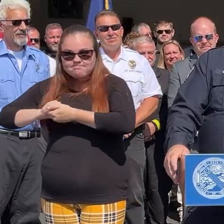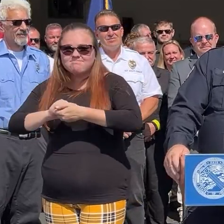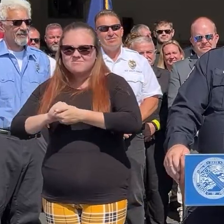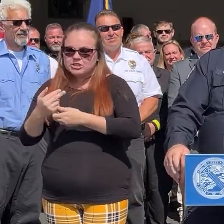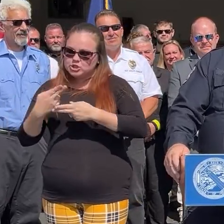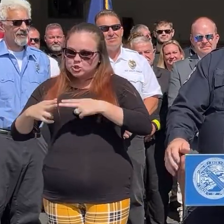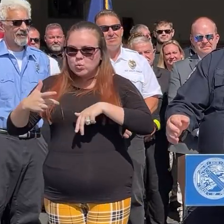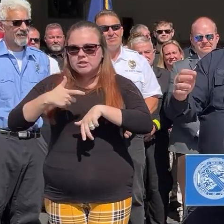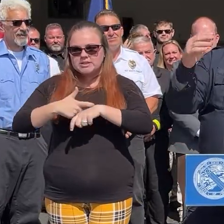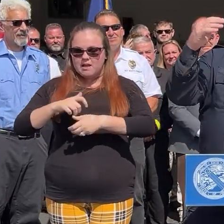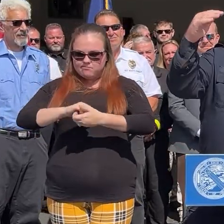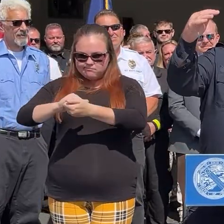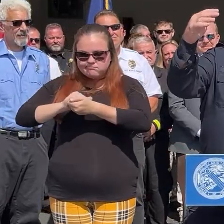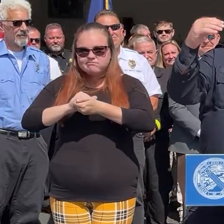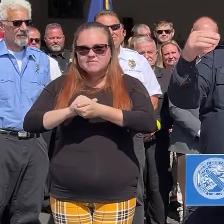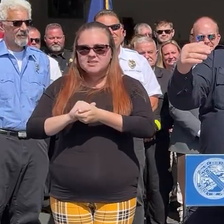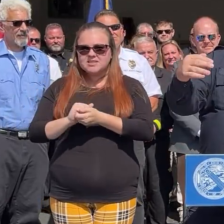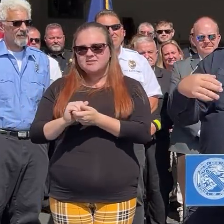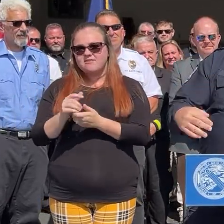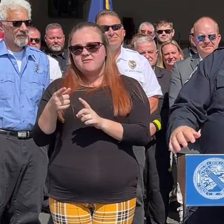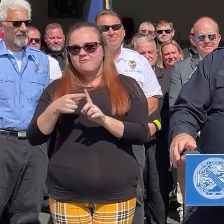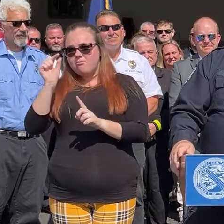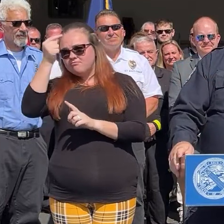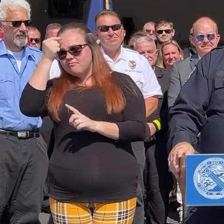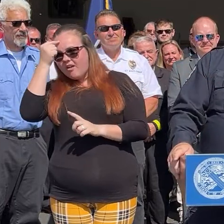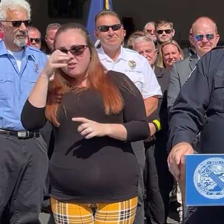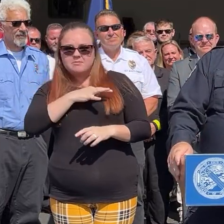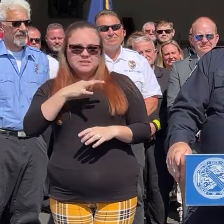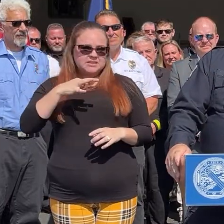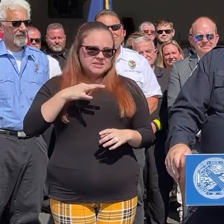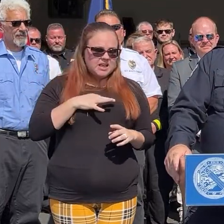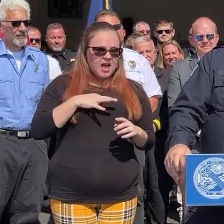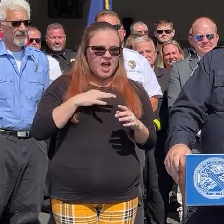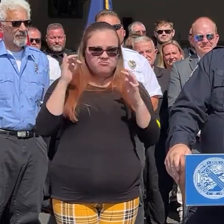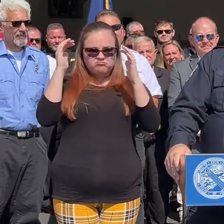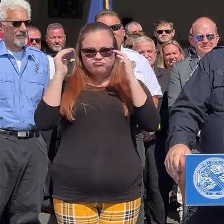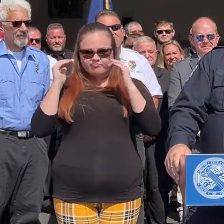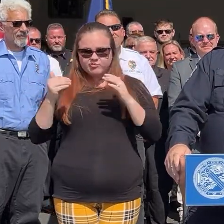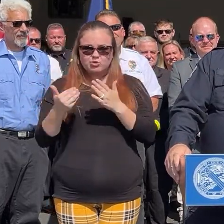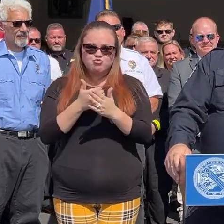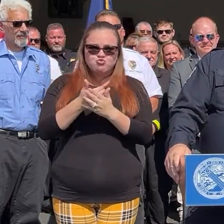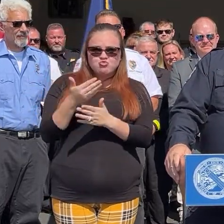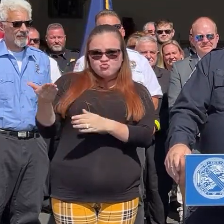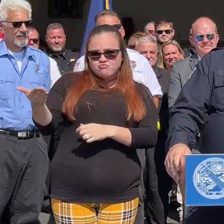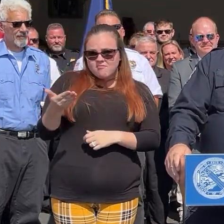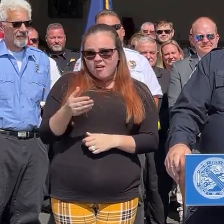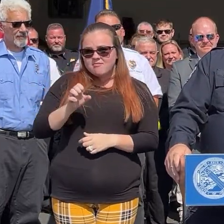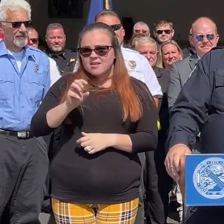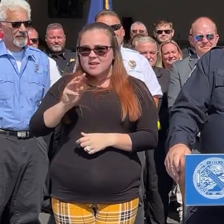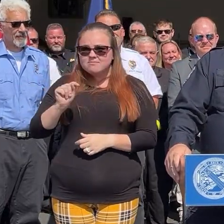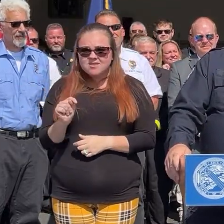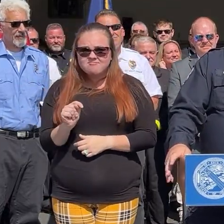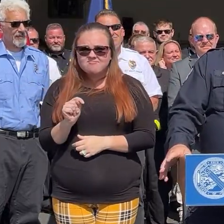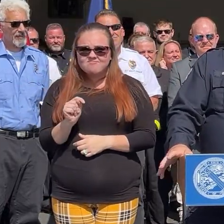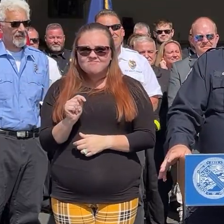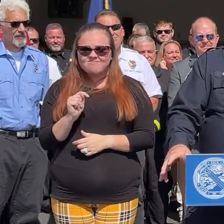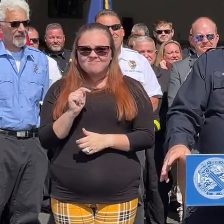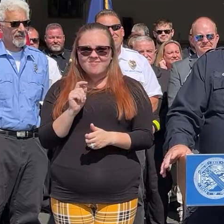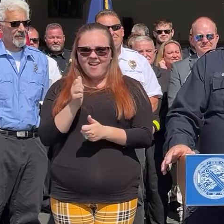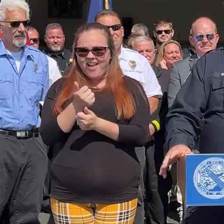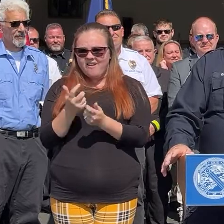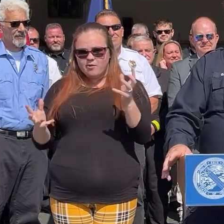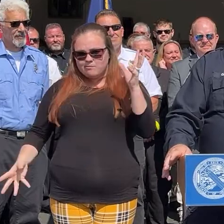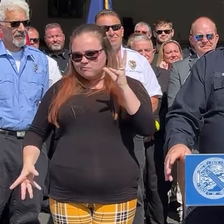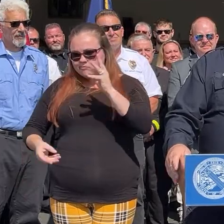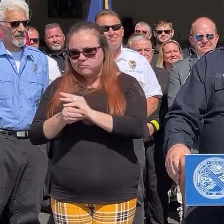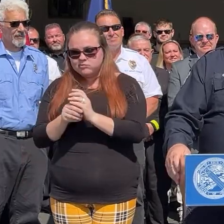short period of time, whether it's county executive, the staff, down to our newly hired paramedics and EMTs, that are all committed